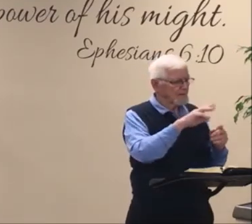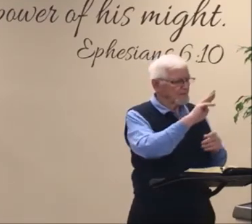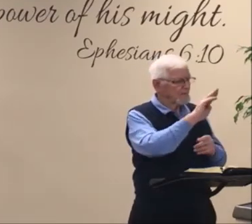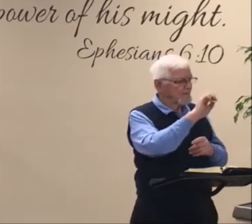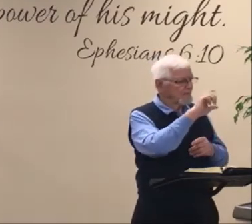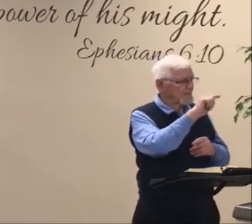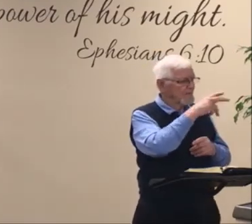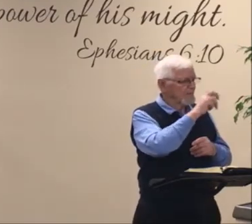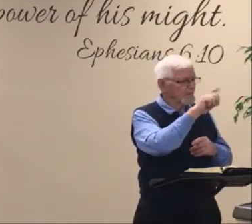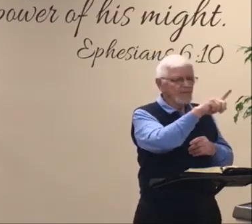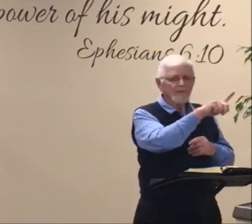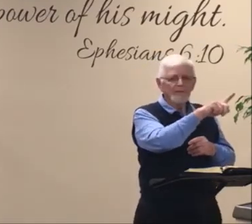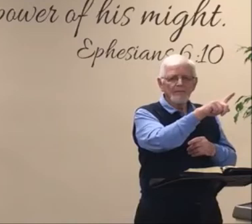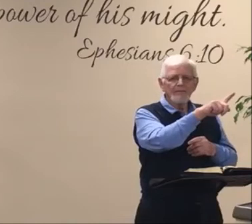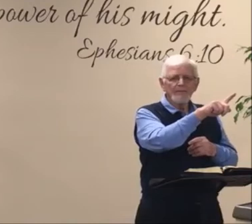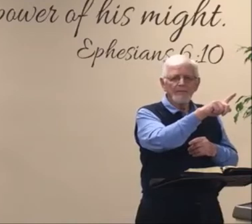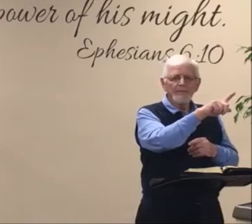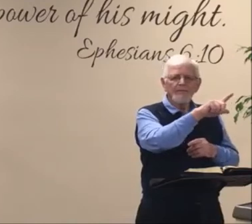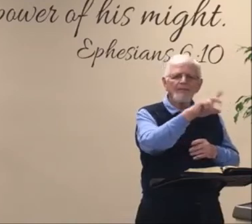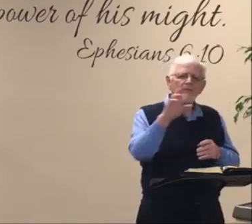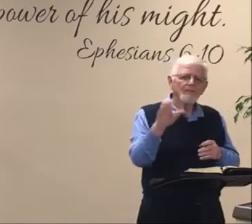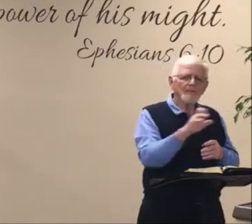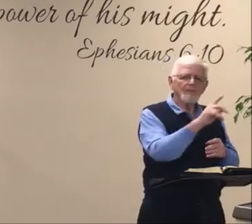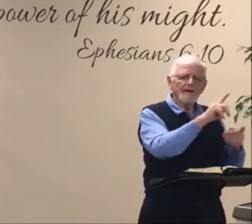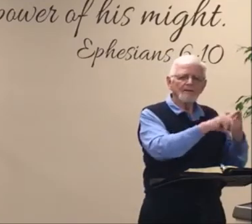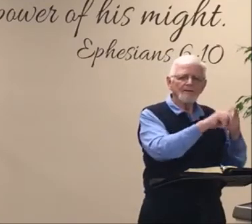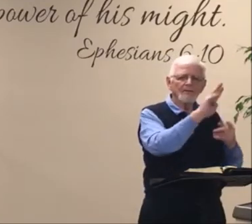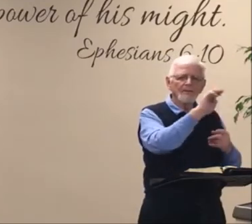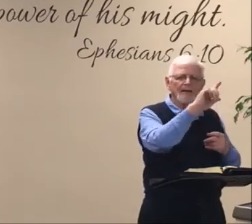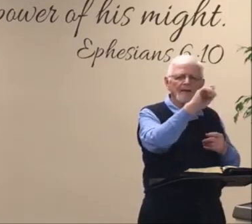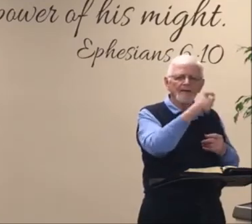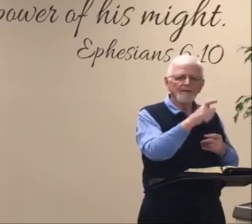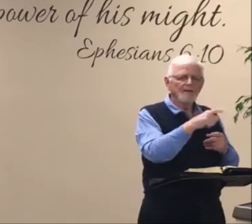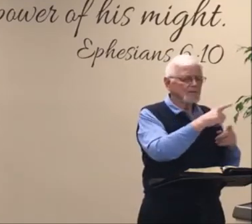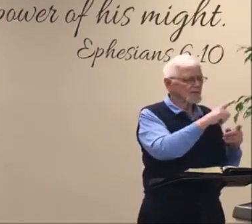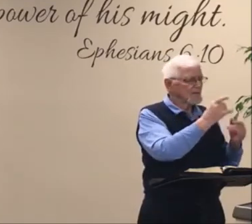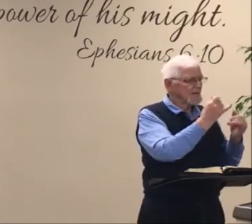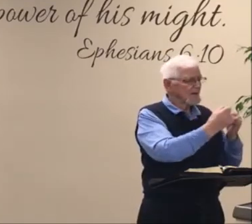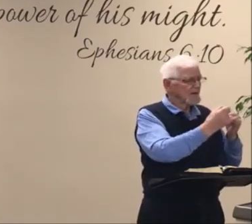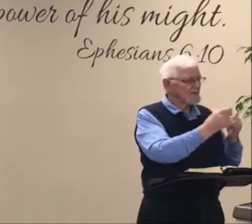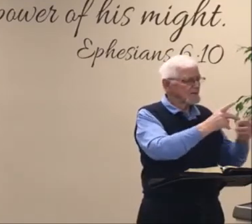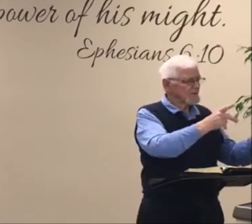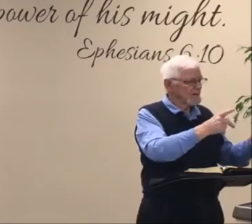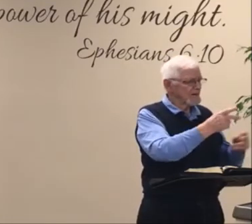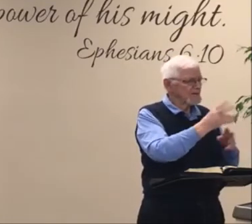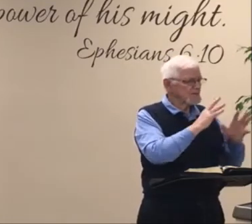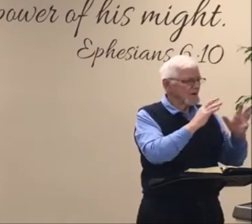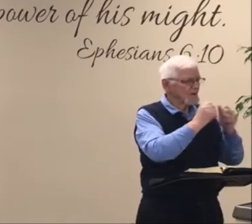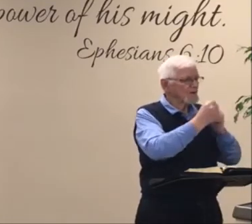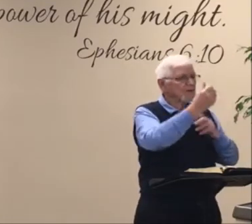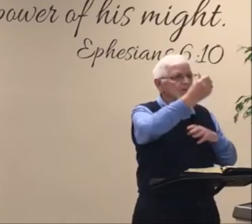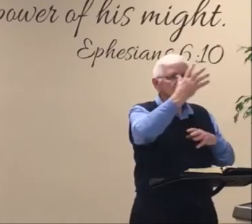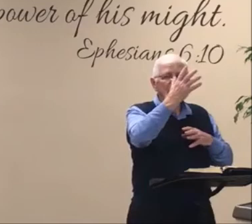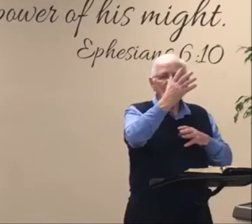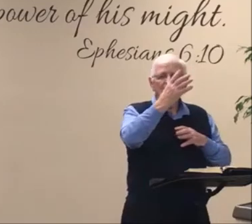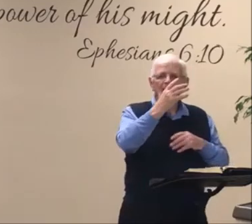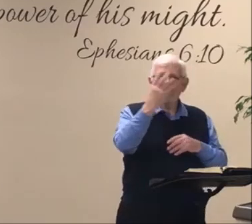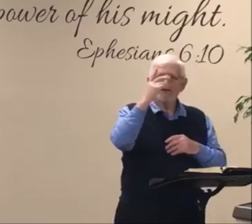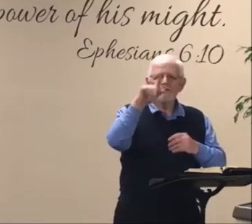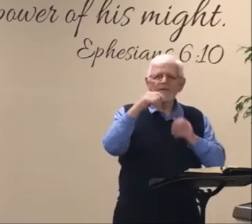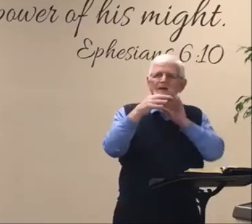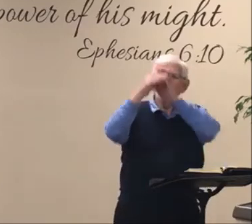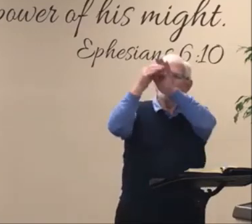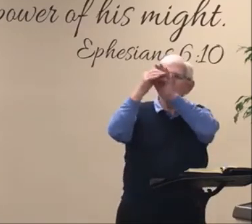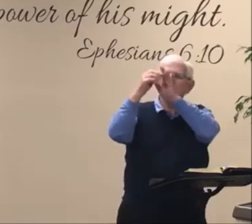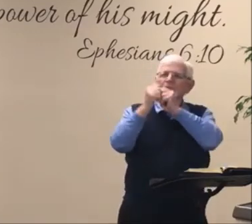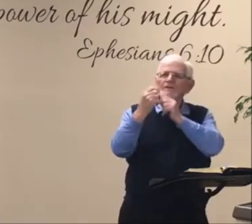Bethel. You know what going back to Bethel is? It's going back to the last place where you talk to God and saying, God, I know I got a hold of you back there. I